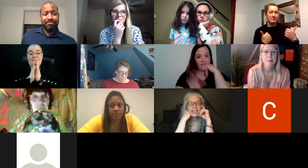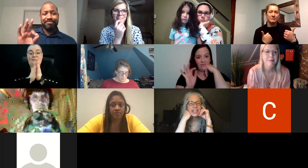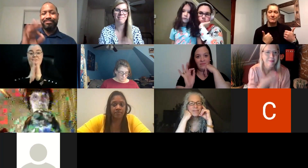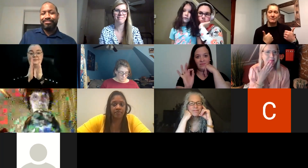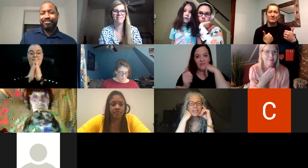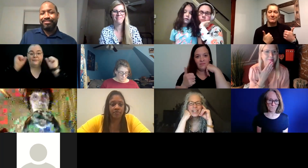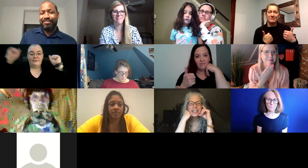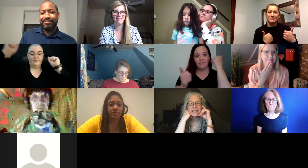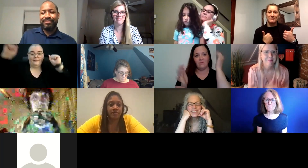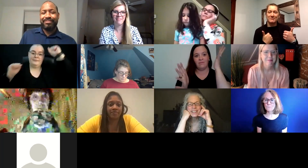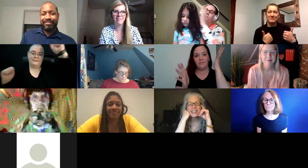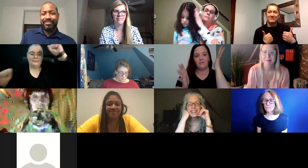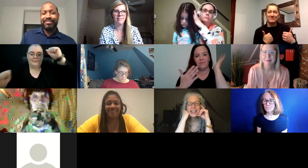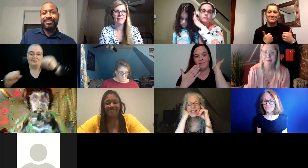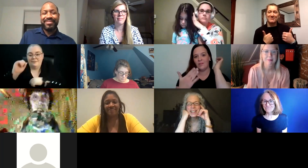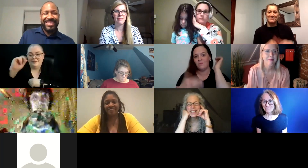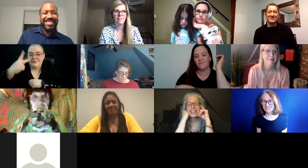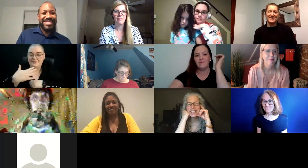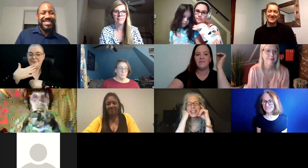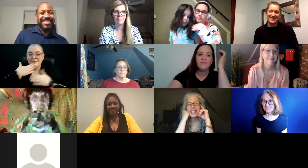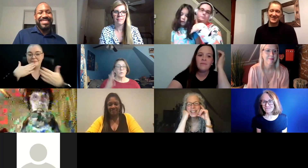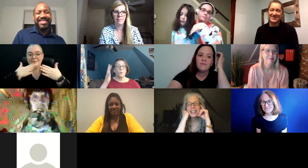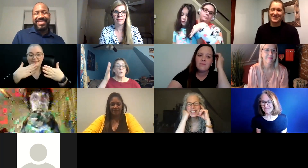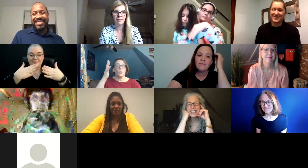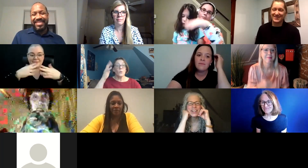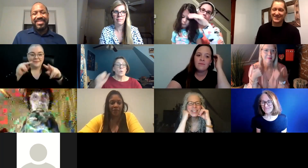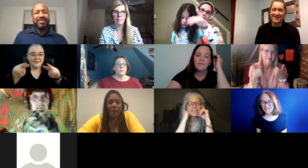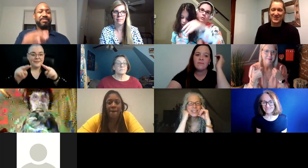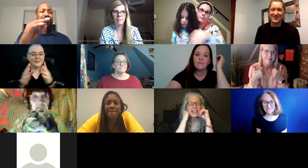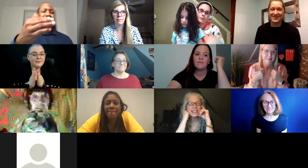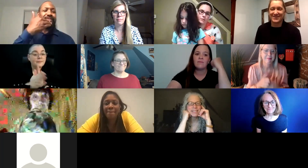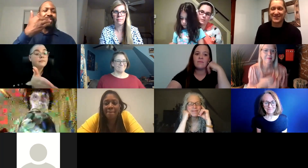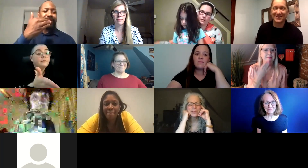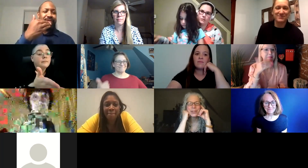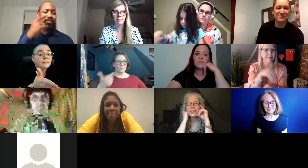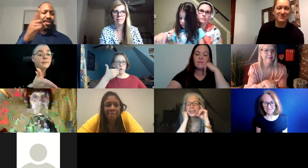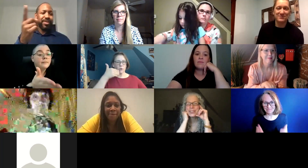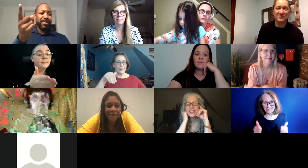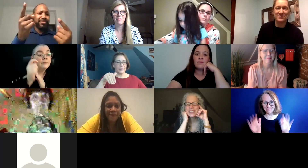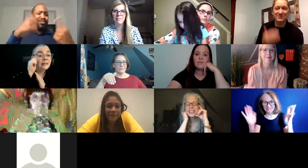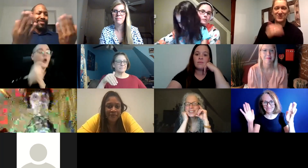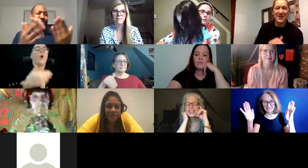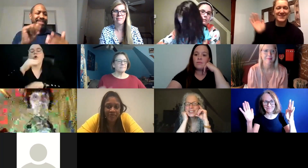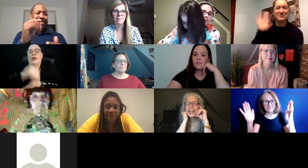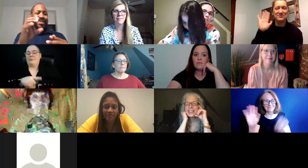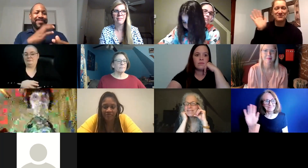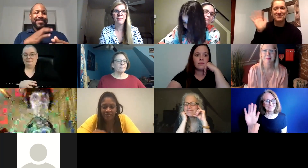it. Great. Yay. Yay. All right. Good night. Woohoo. Good